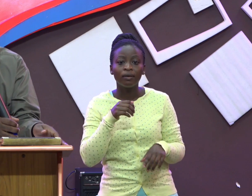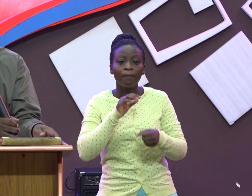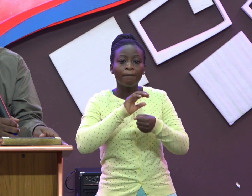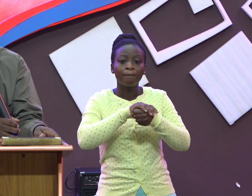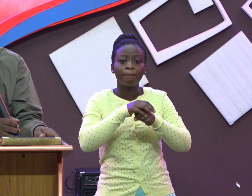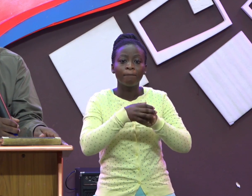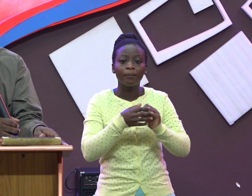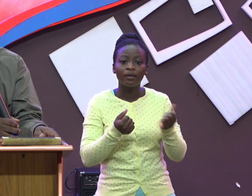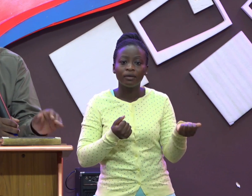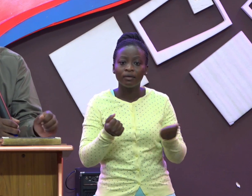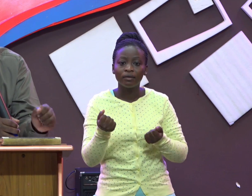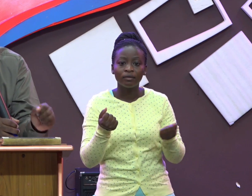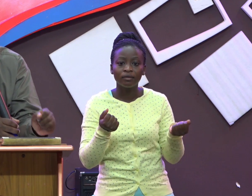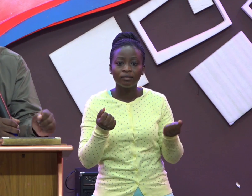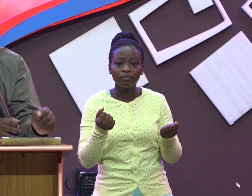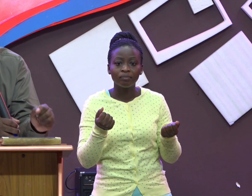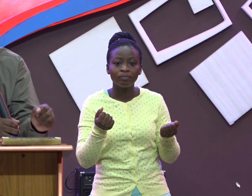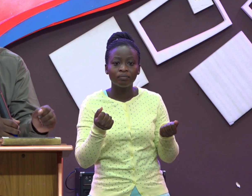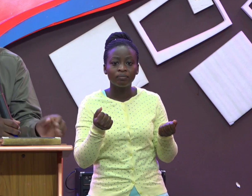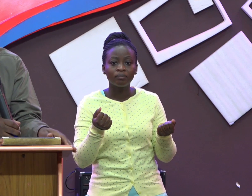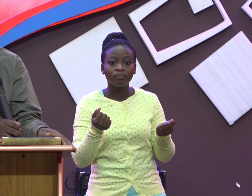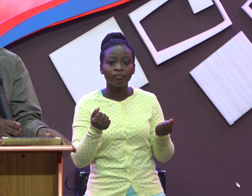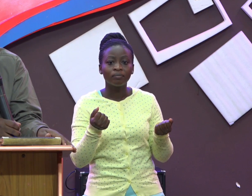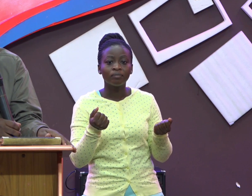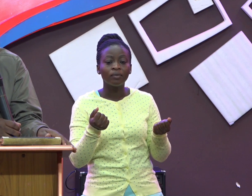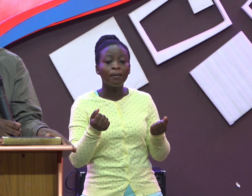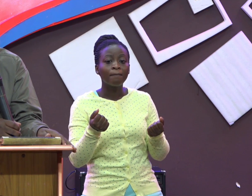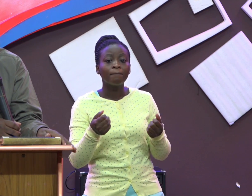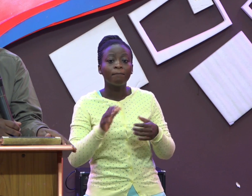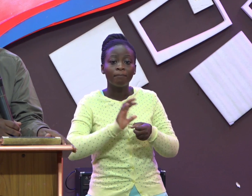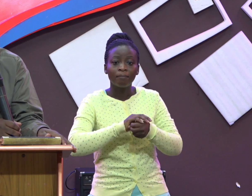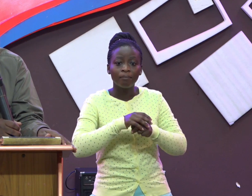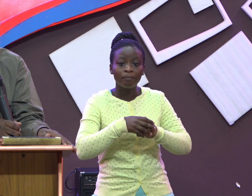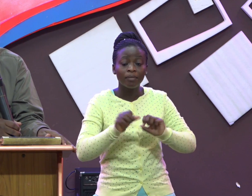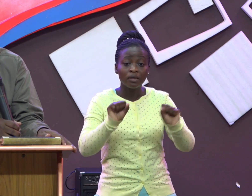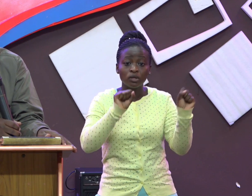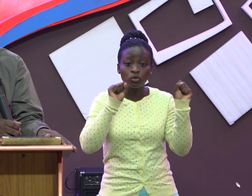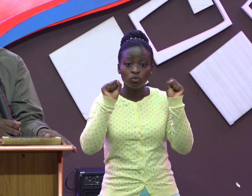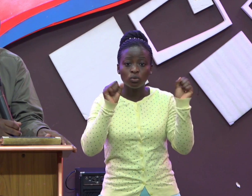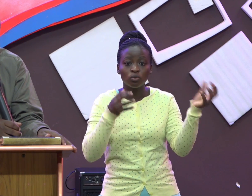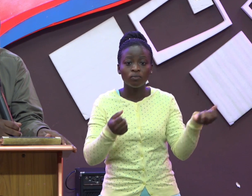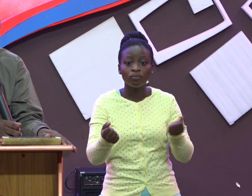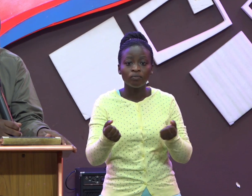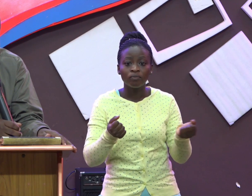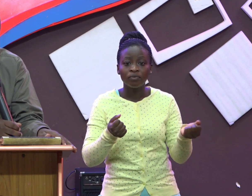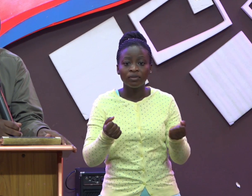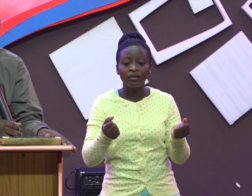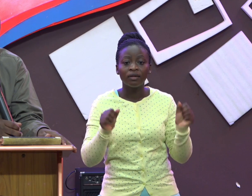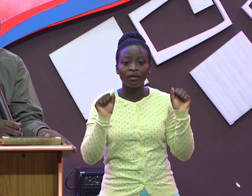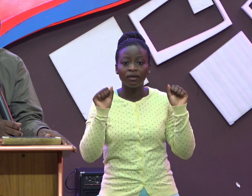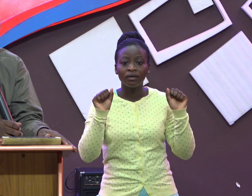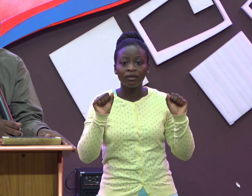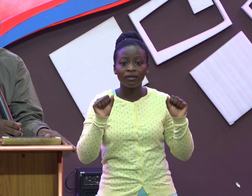Africa we have paths which are full of holes. Let us make a strong vehicle that will be able to sustain